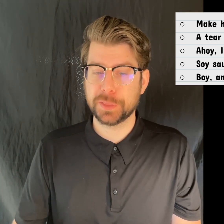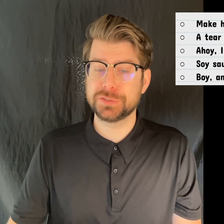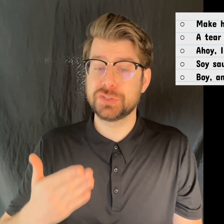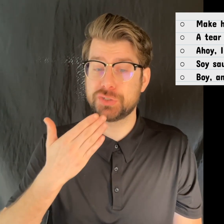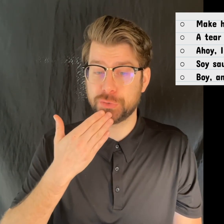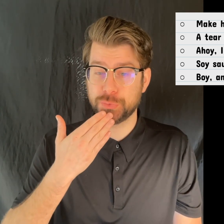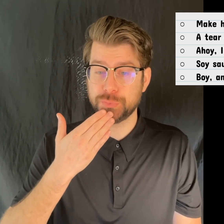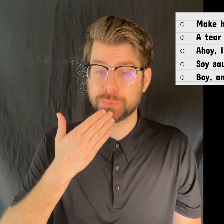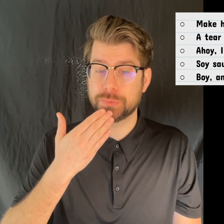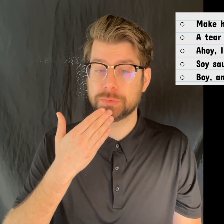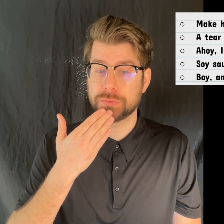2.